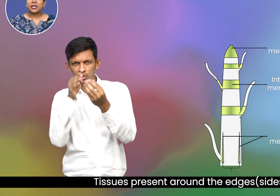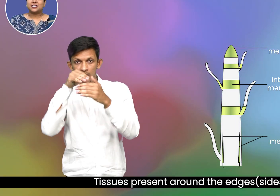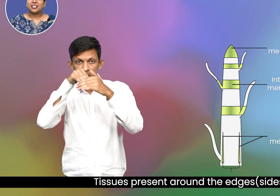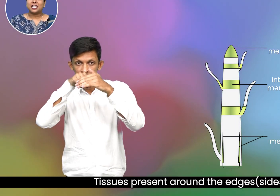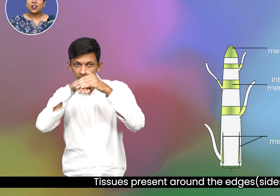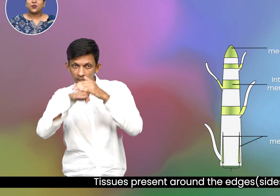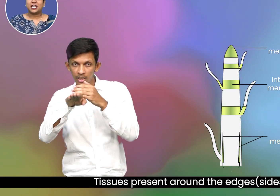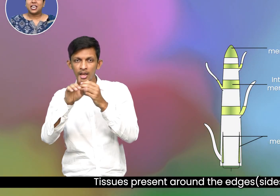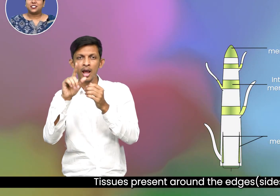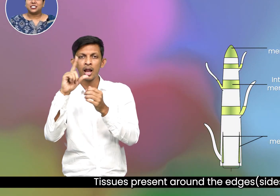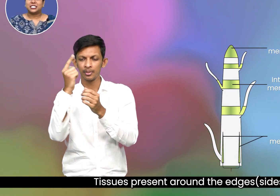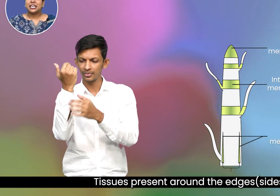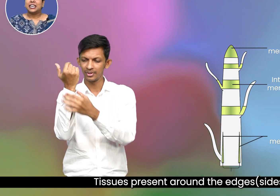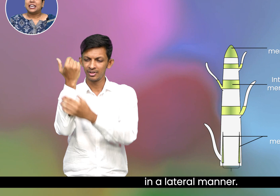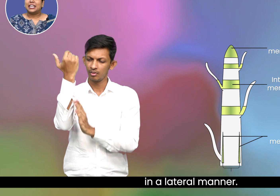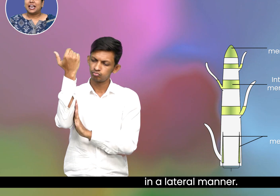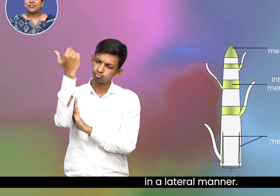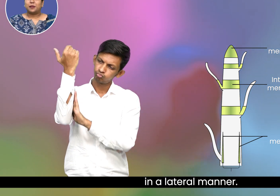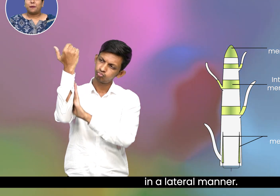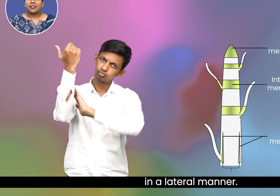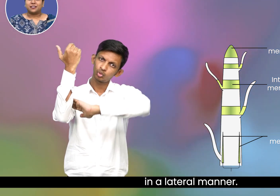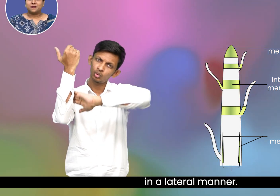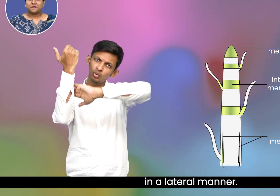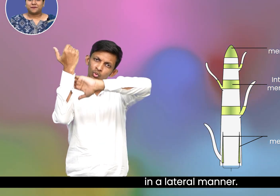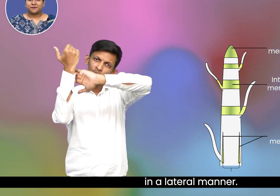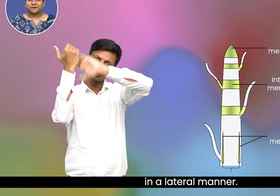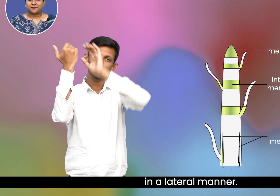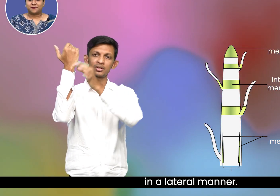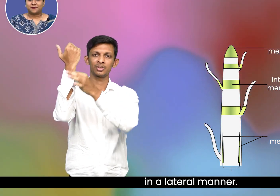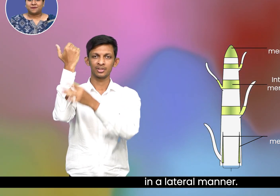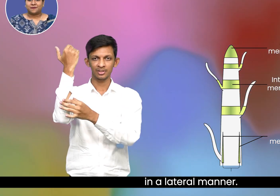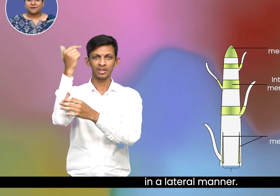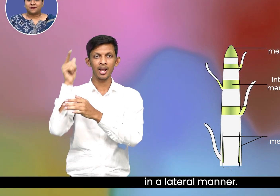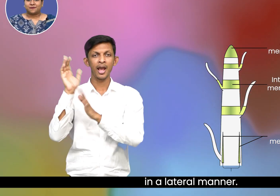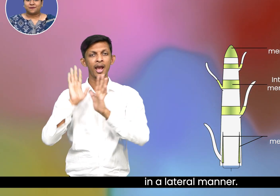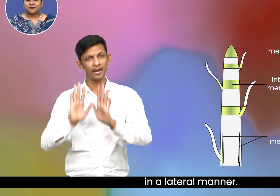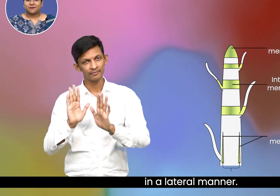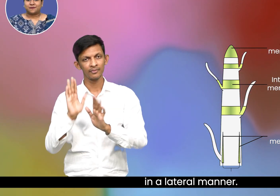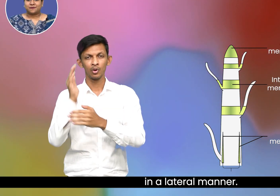Tissues present around the edges in lateral manner.